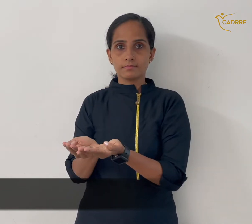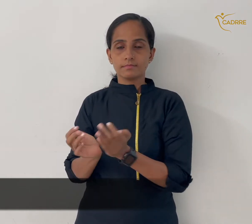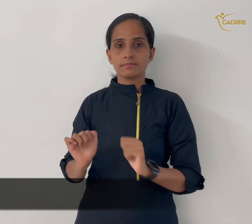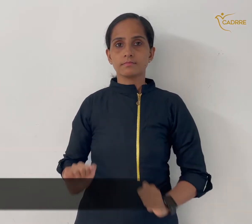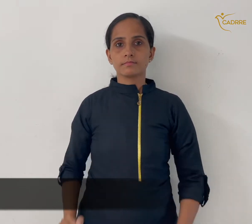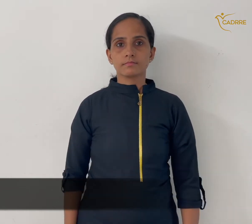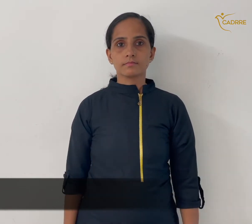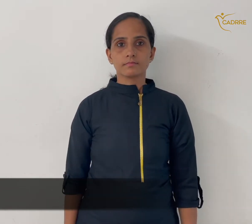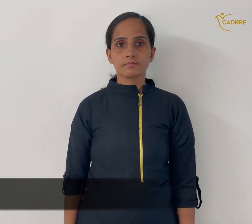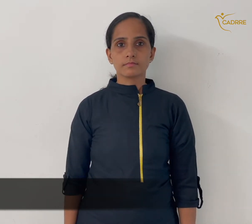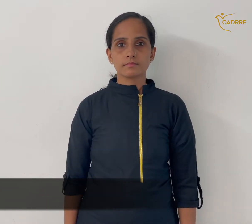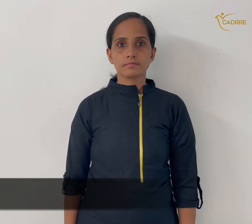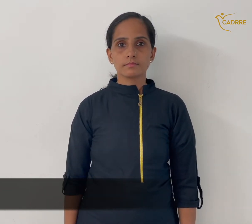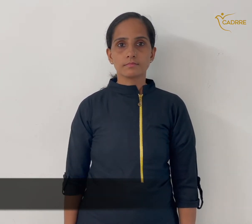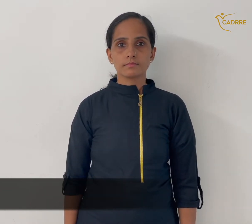spelling CPU plus box